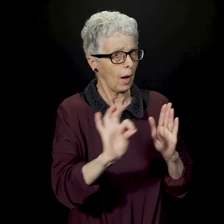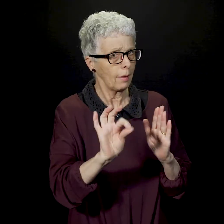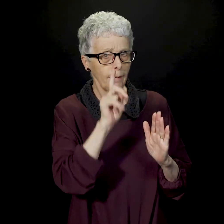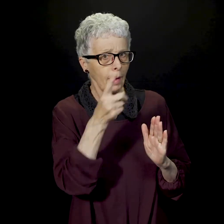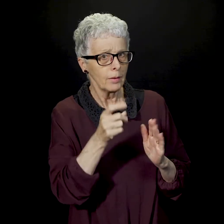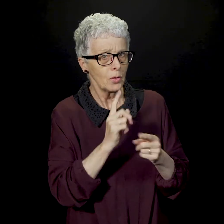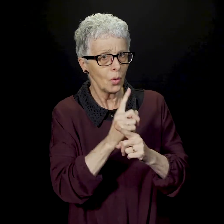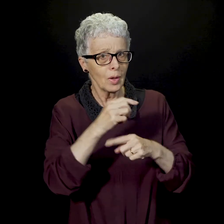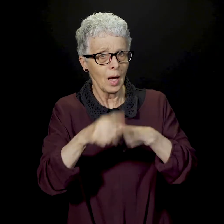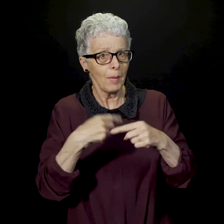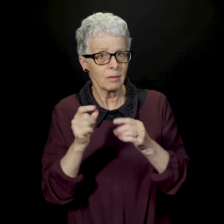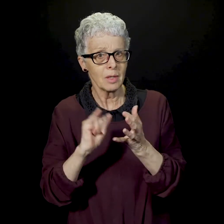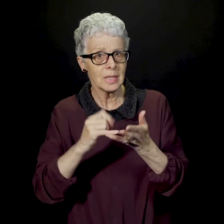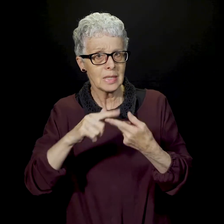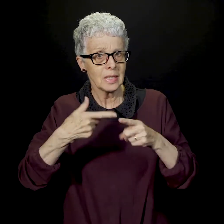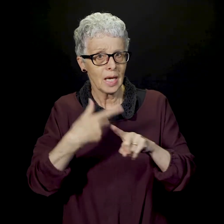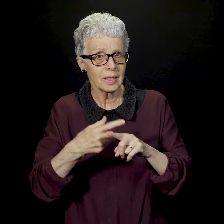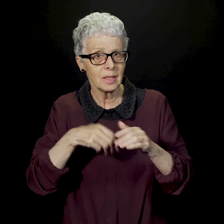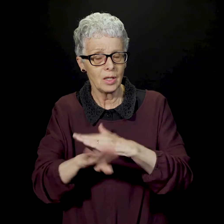of them. Like, we're not allowed to do that.